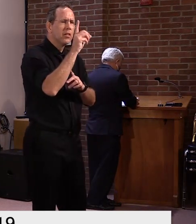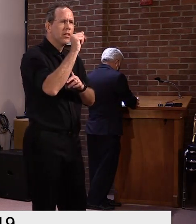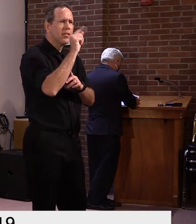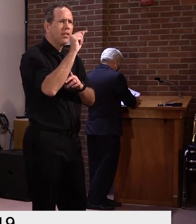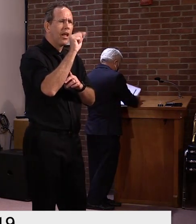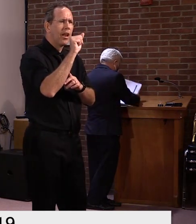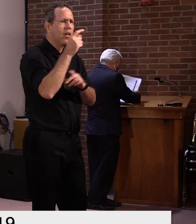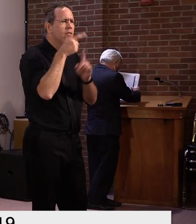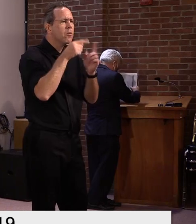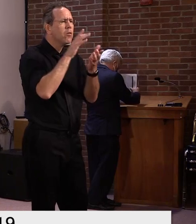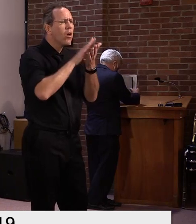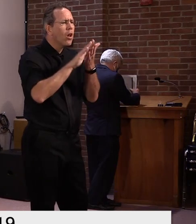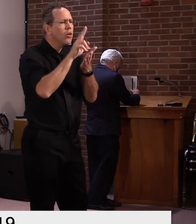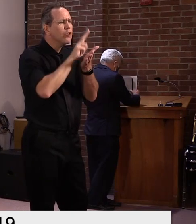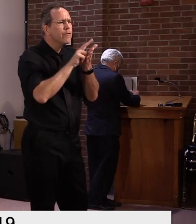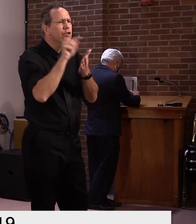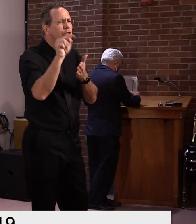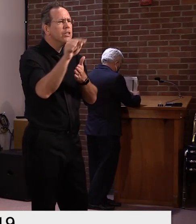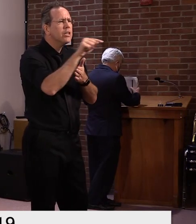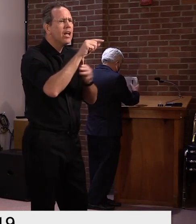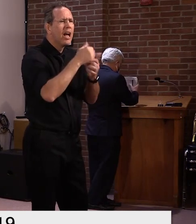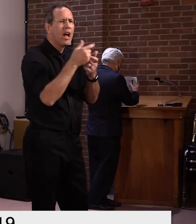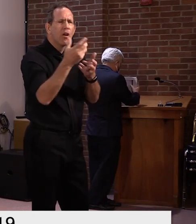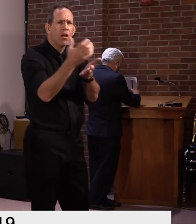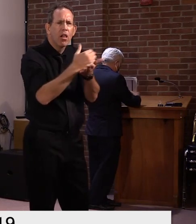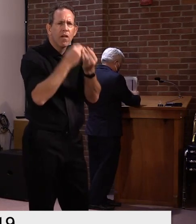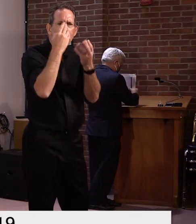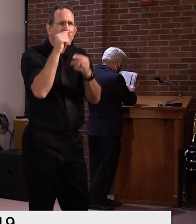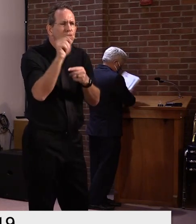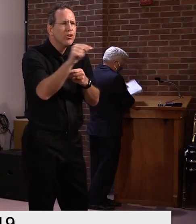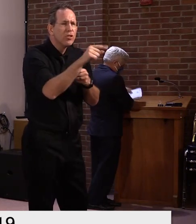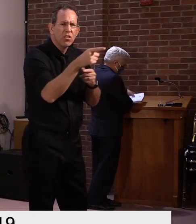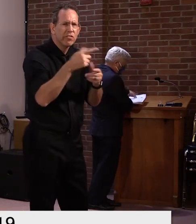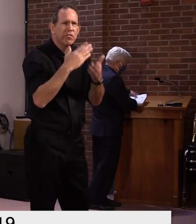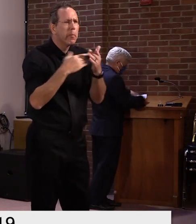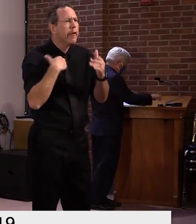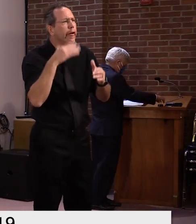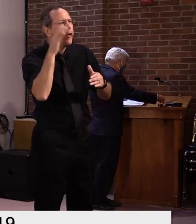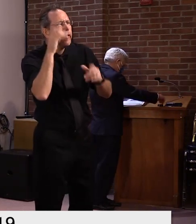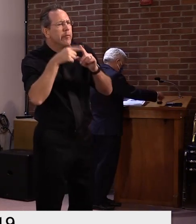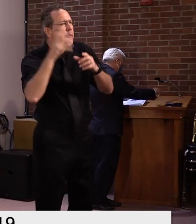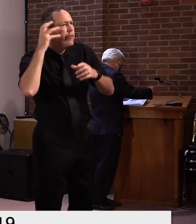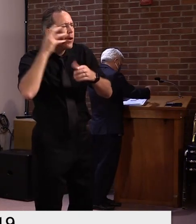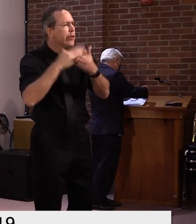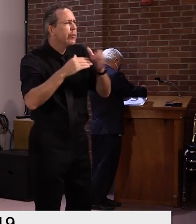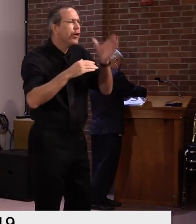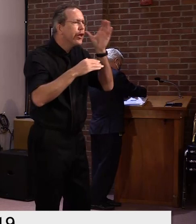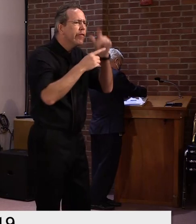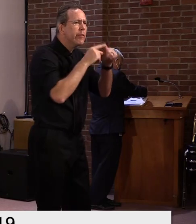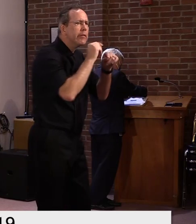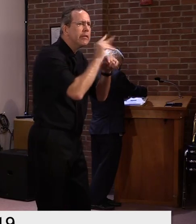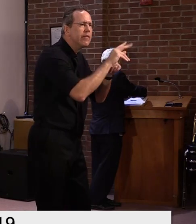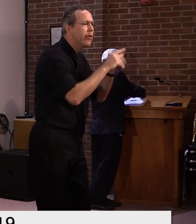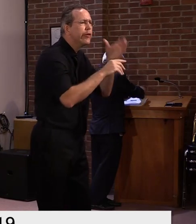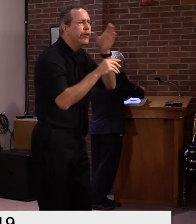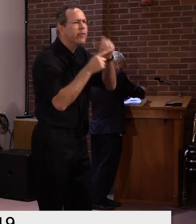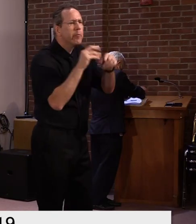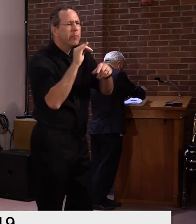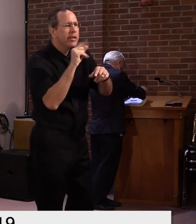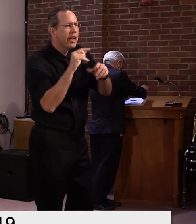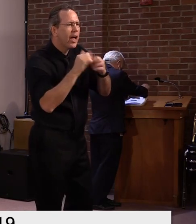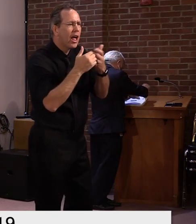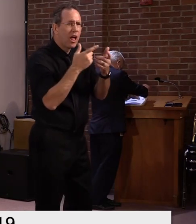it on a regular basis for the public to see, how the colleges are doing as a whole, and